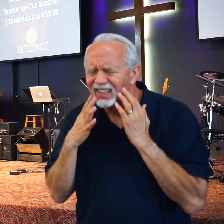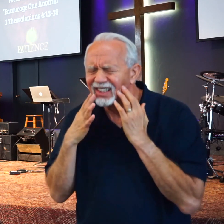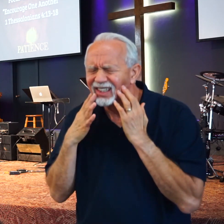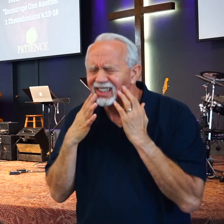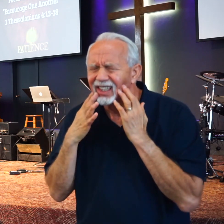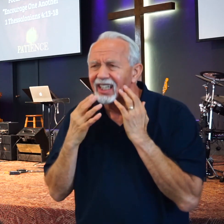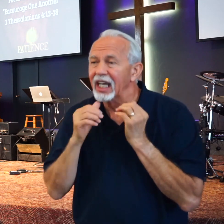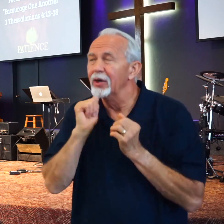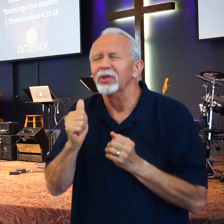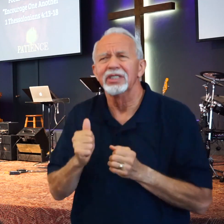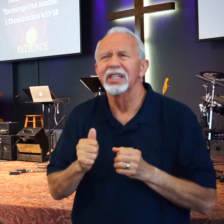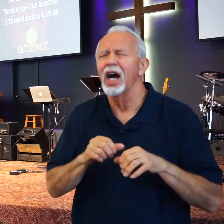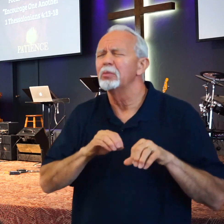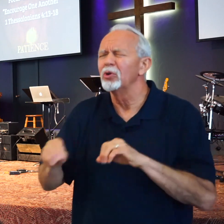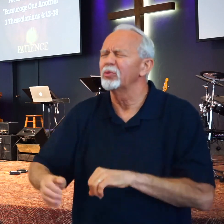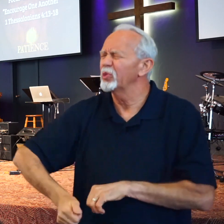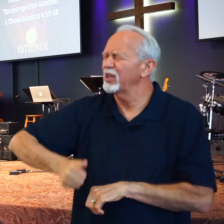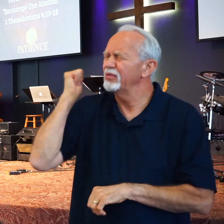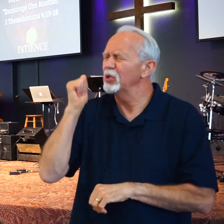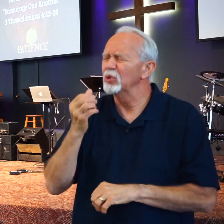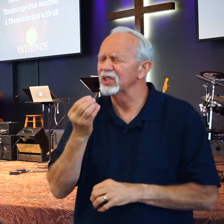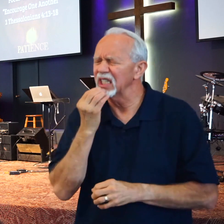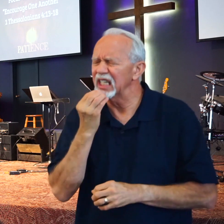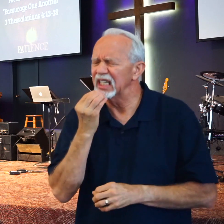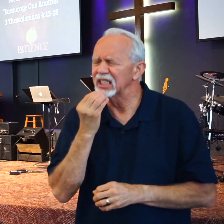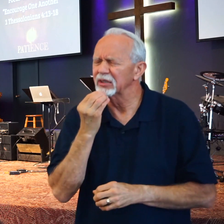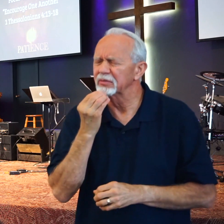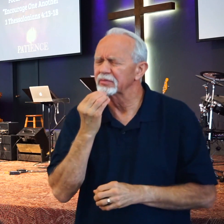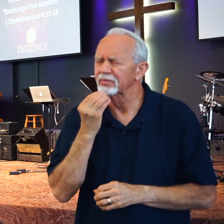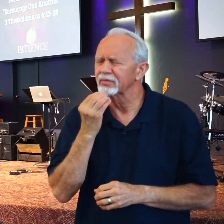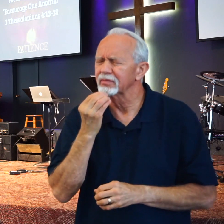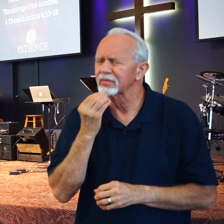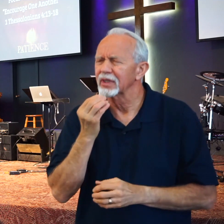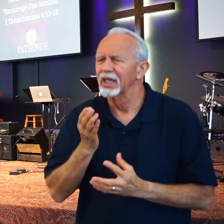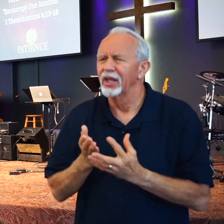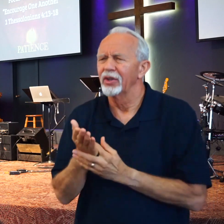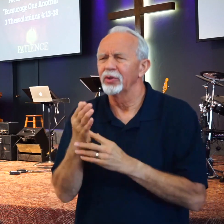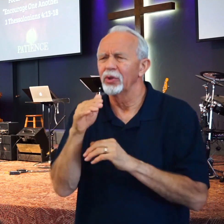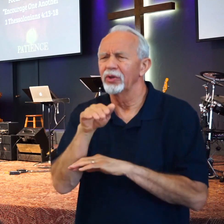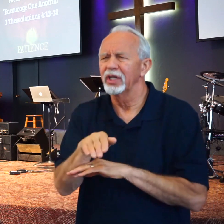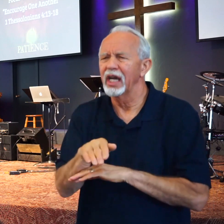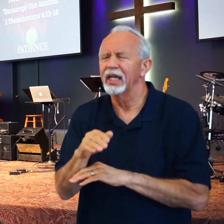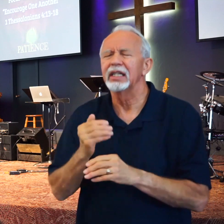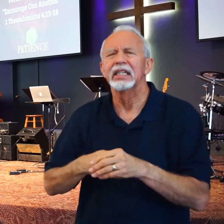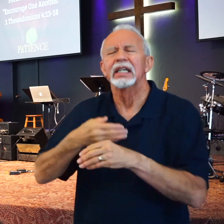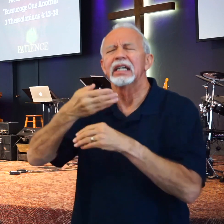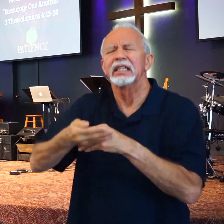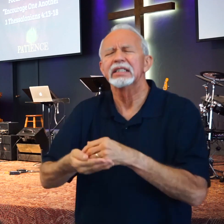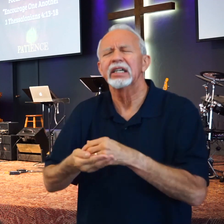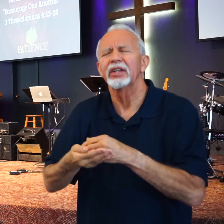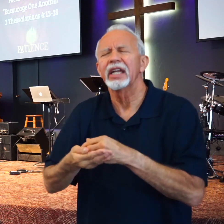He wouldn't move. He refused to eat through the night into the next day.